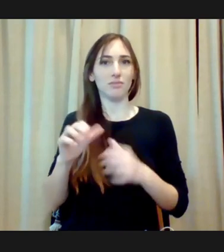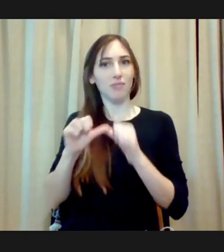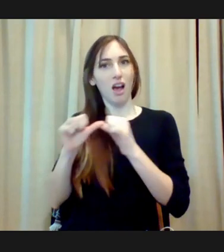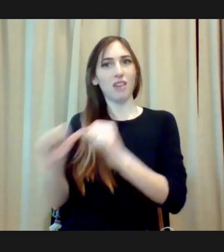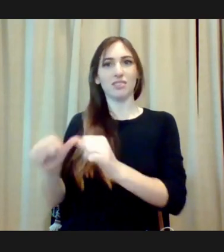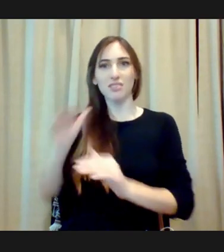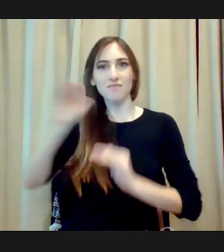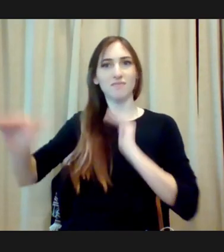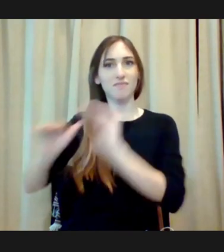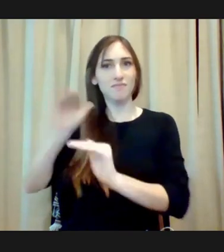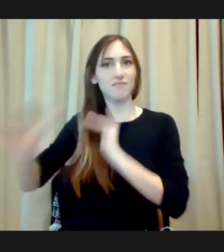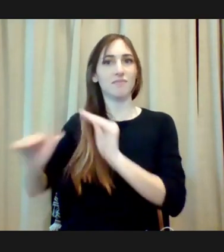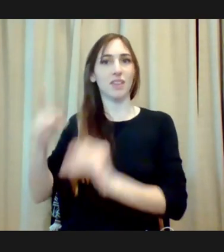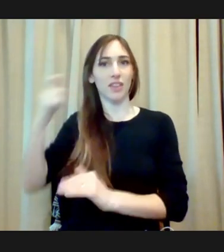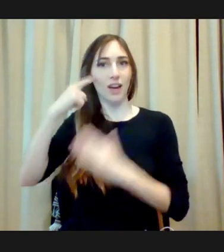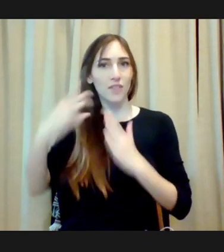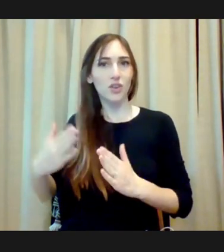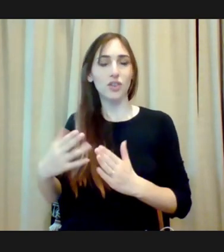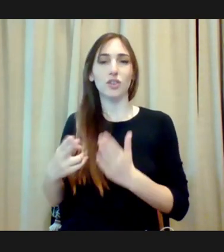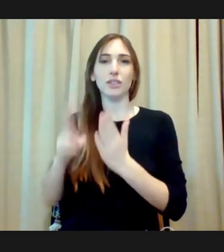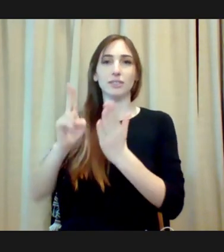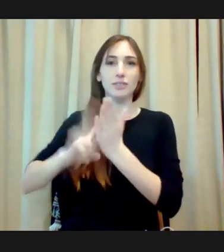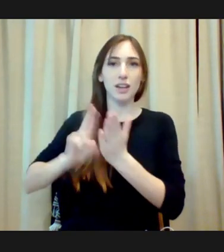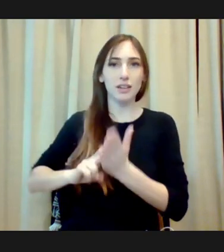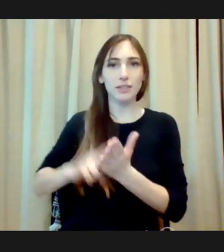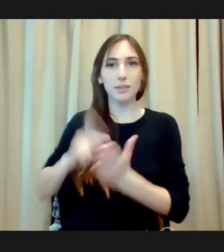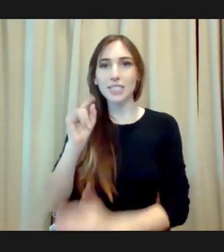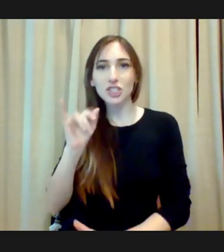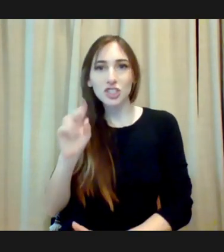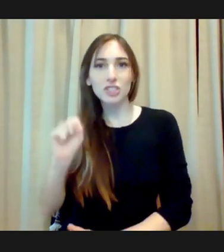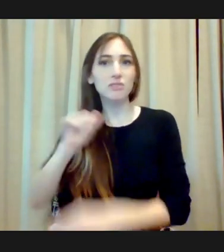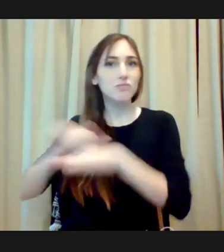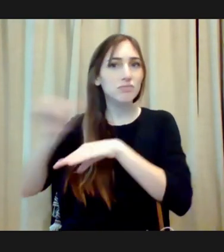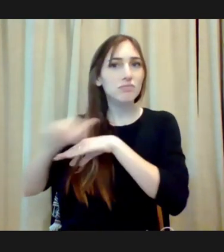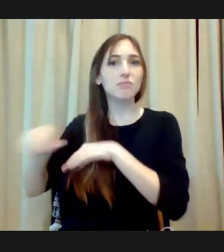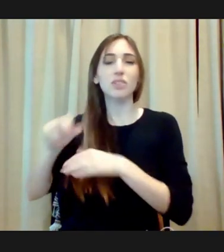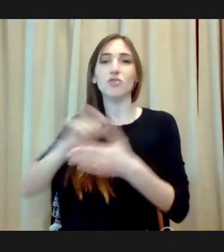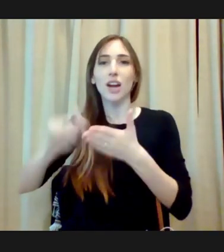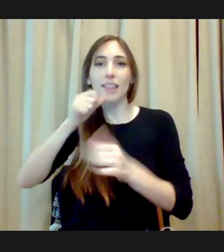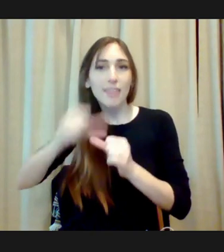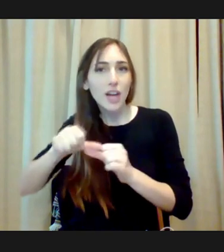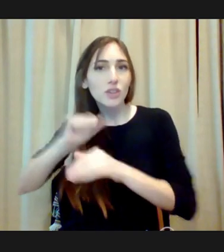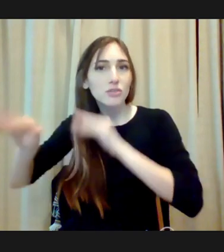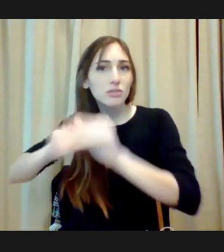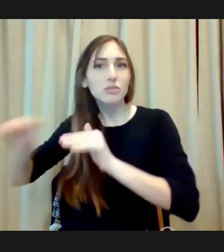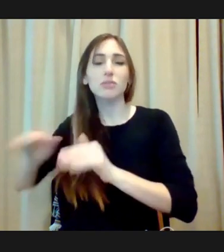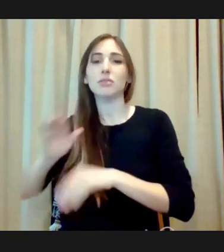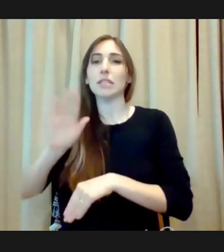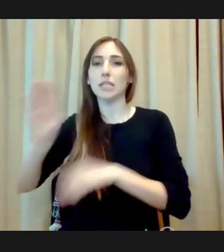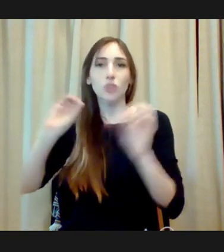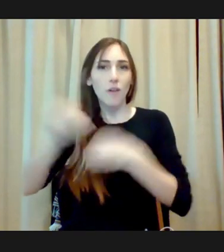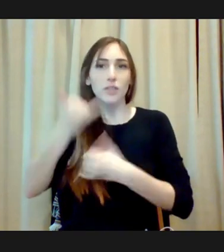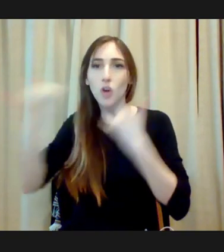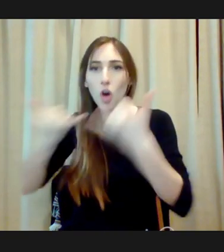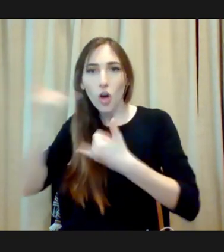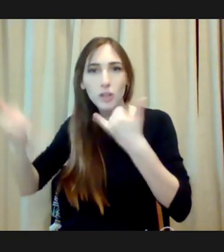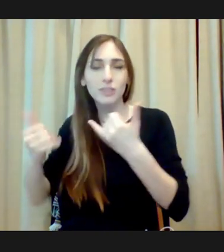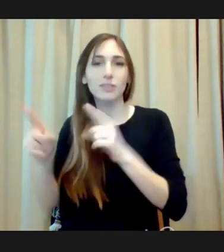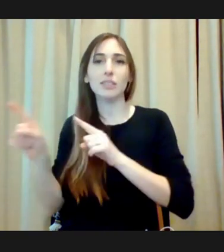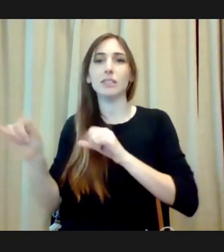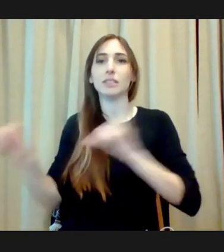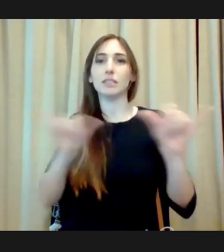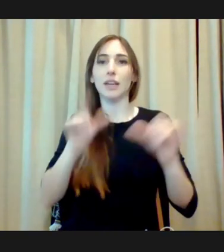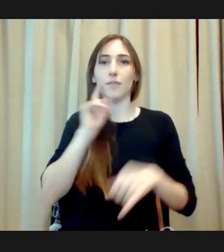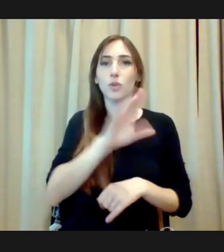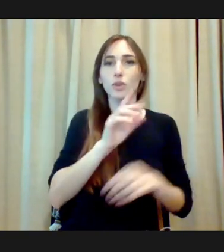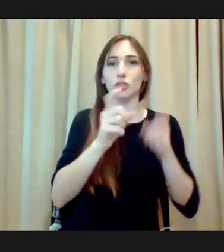by signing petitions, writing letters, calling his office. Same thing with the director and the commission, but really